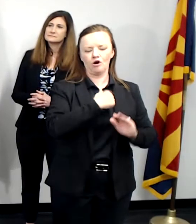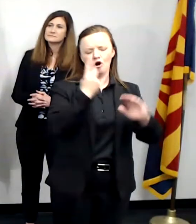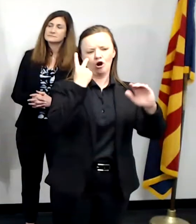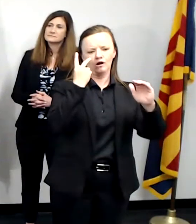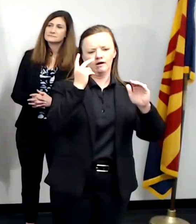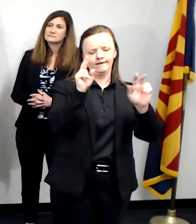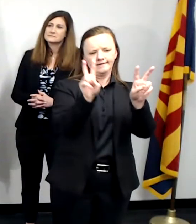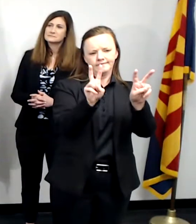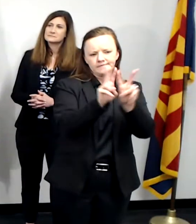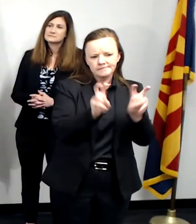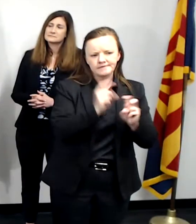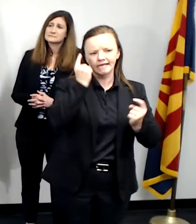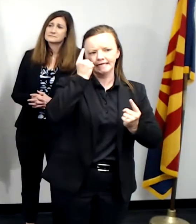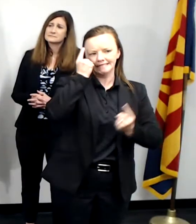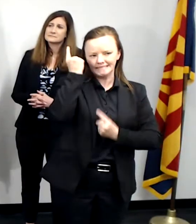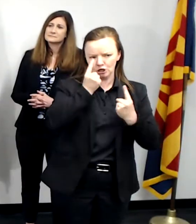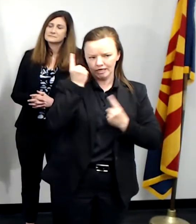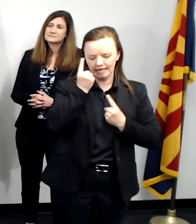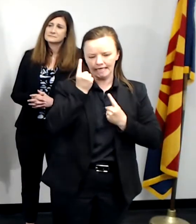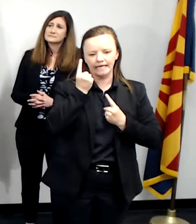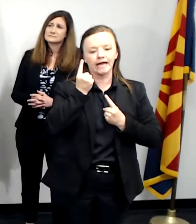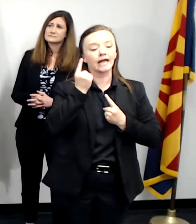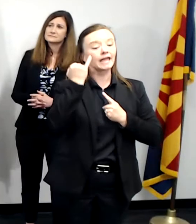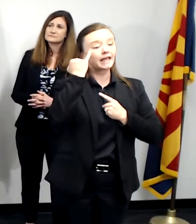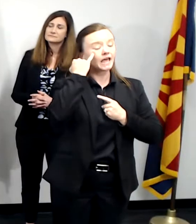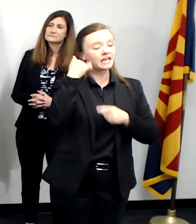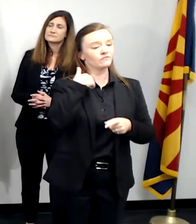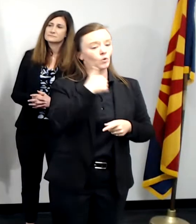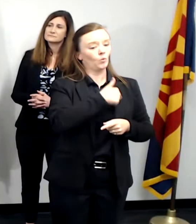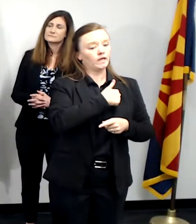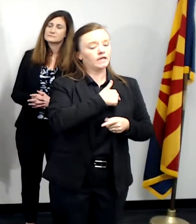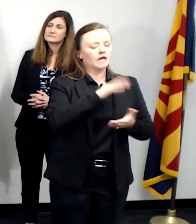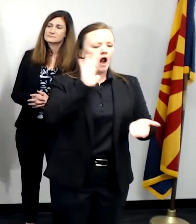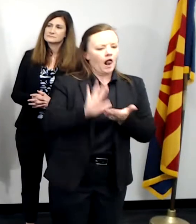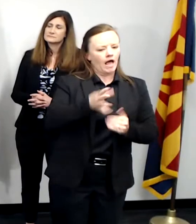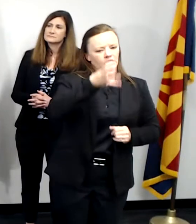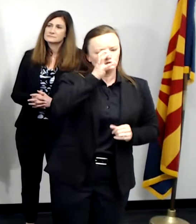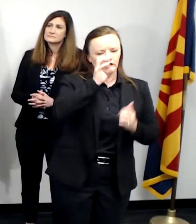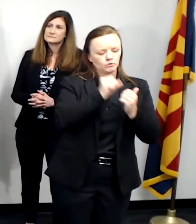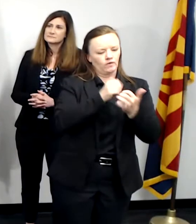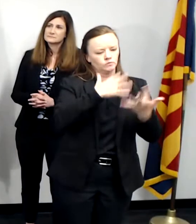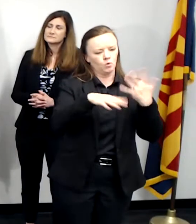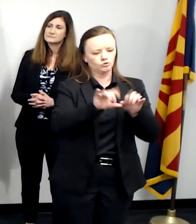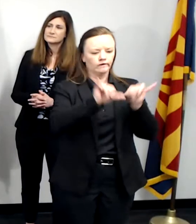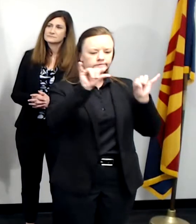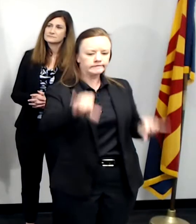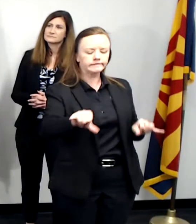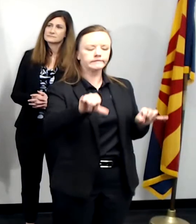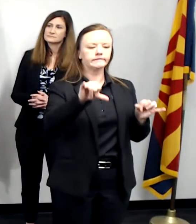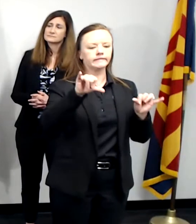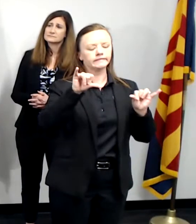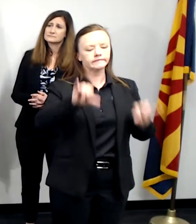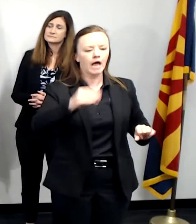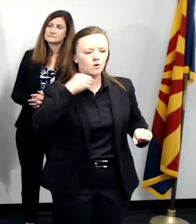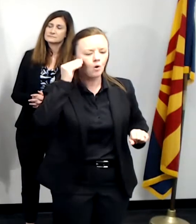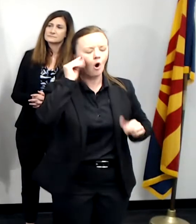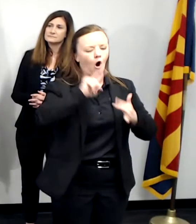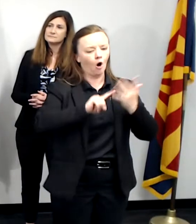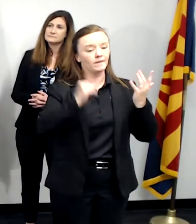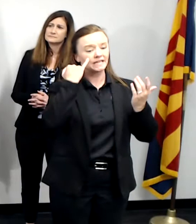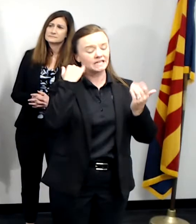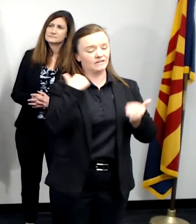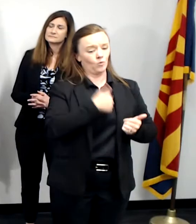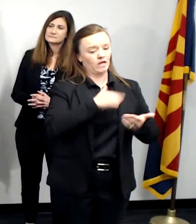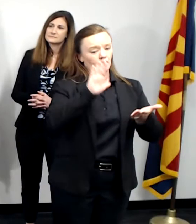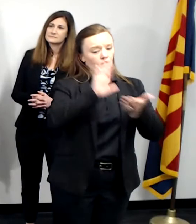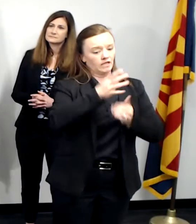looking at relaxing those social distancing or any of these other restrictions that have been put in place statewide, and whether